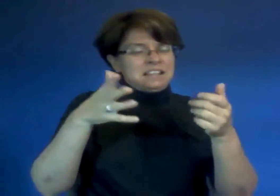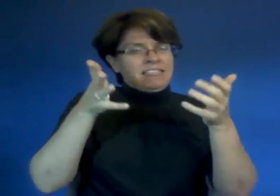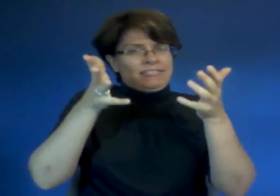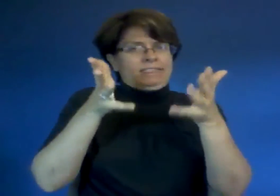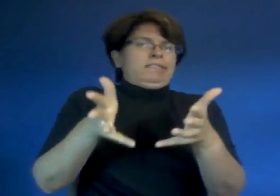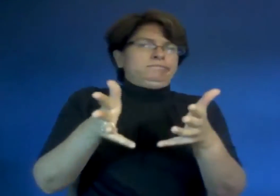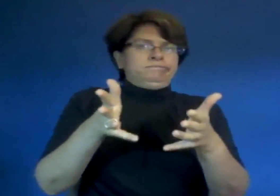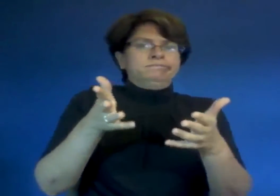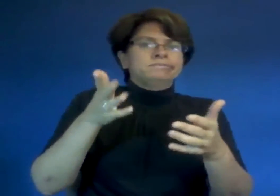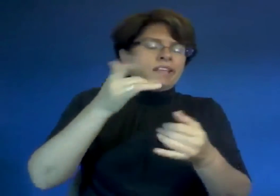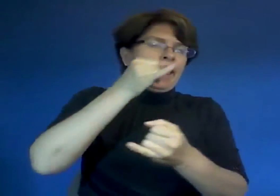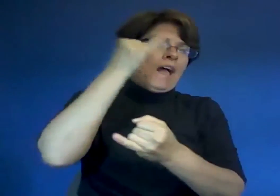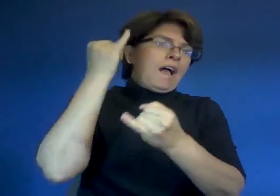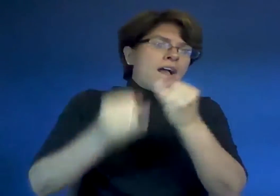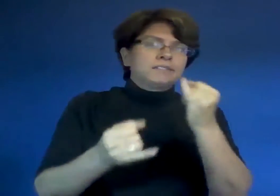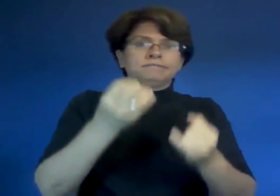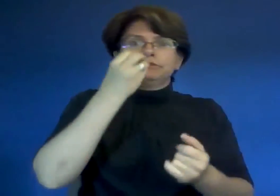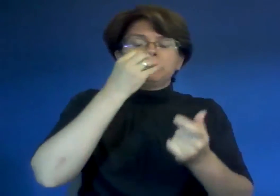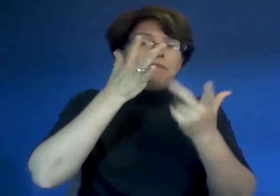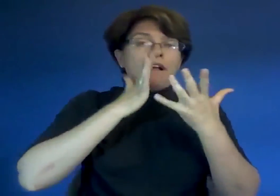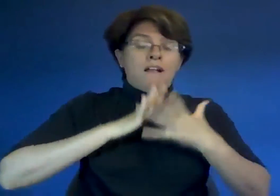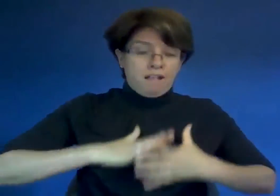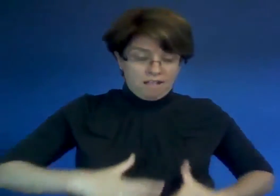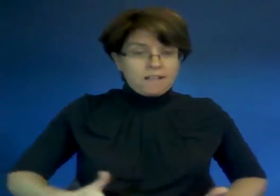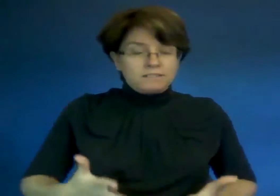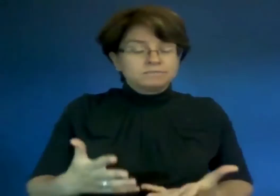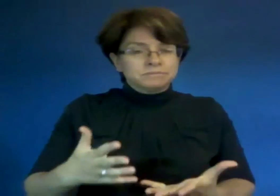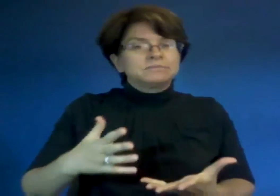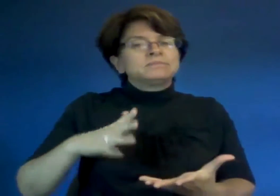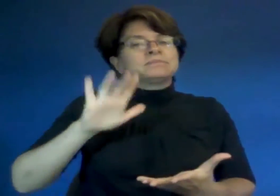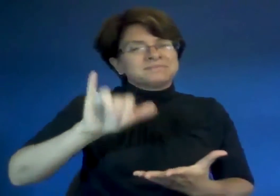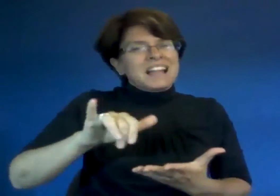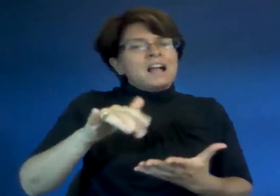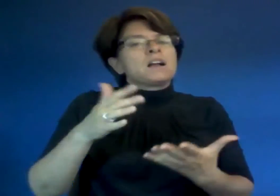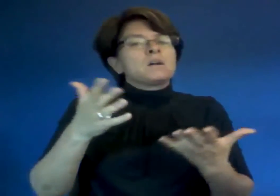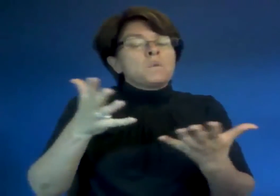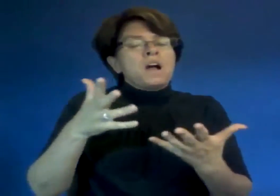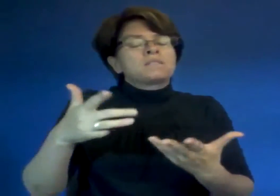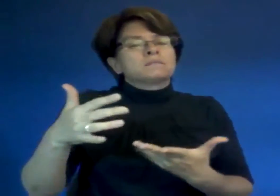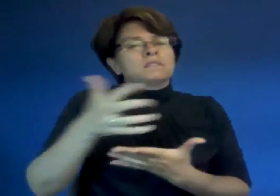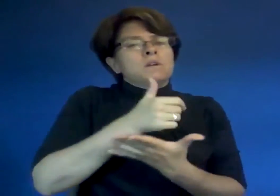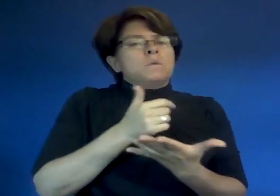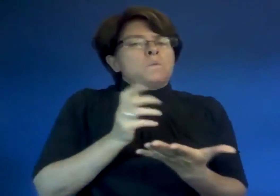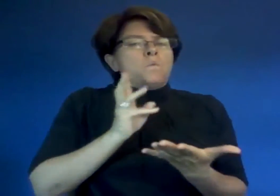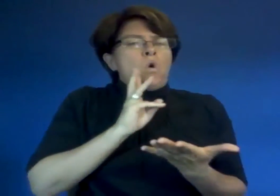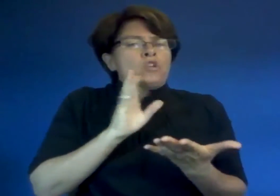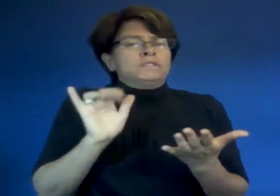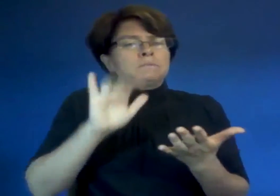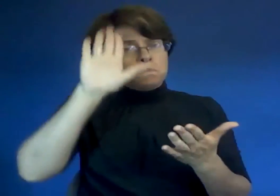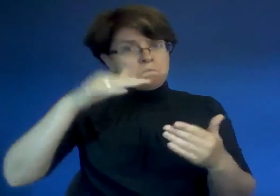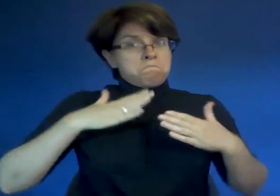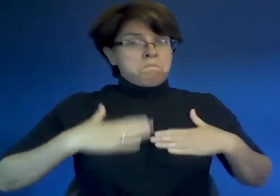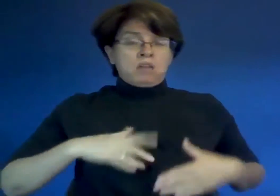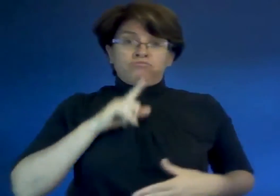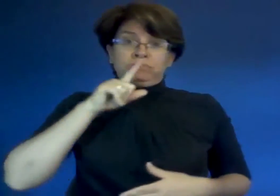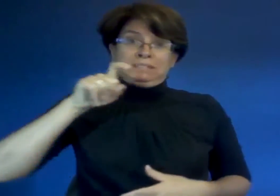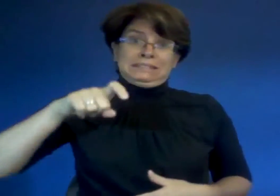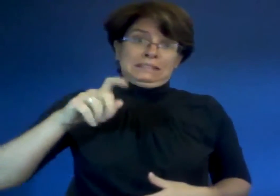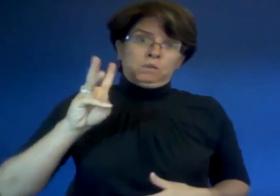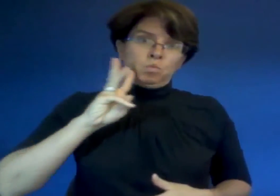large intestine, there are also bacteria that handle functions like vitamin K production and further breaking down of amino